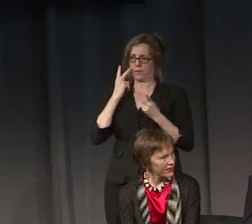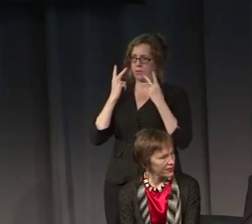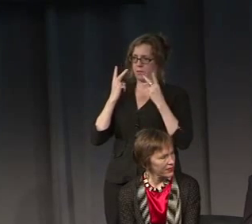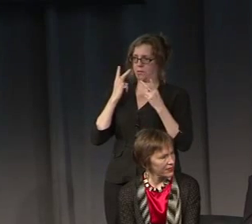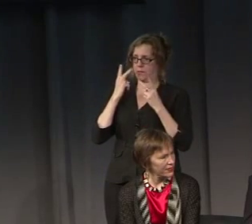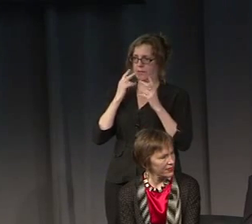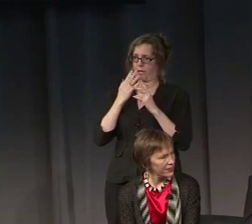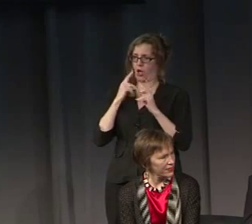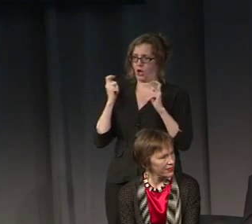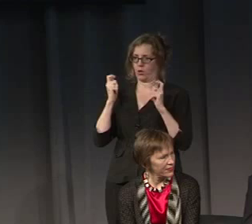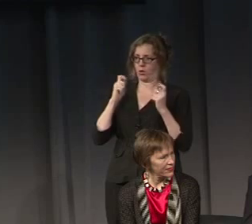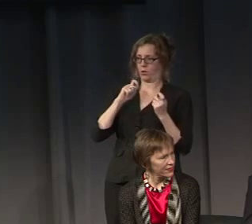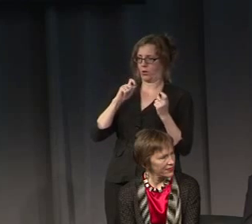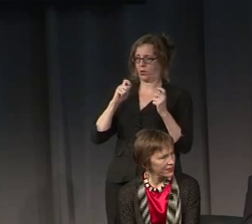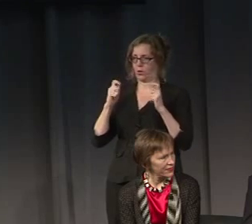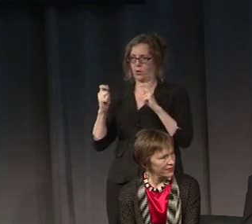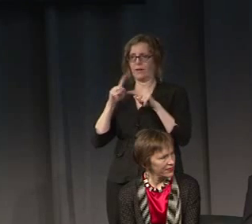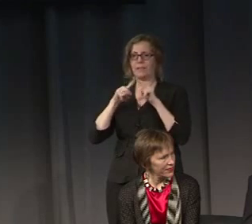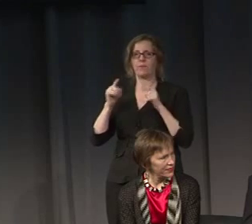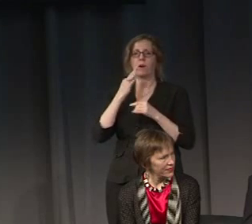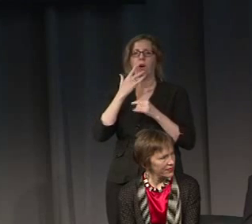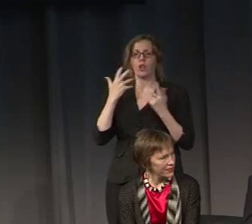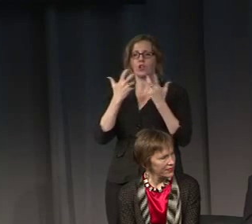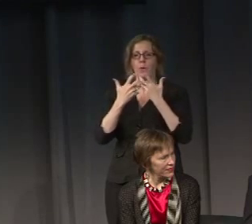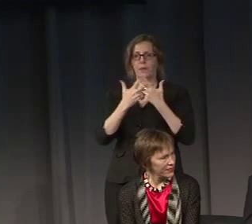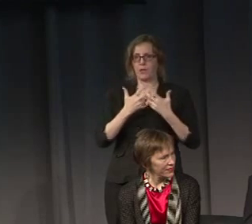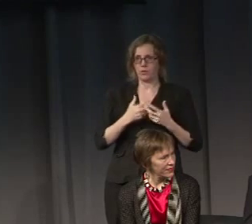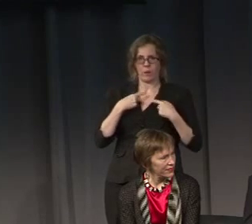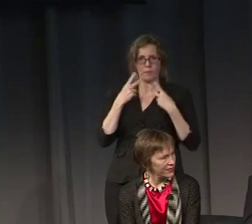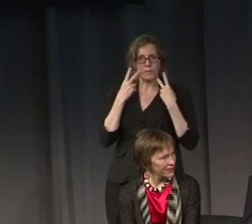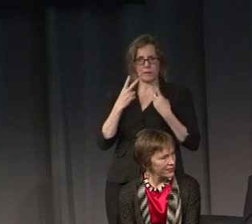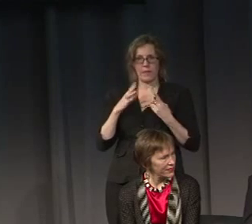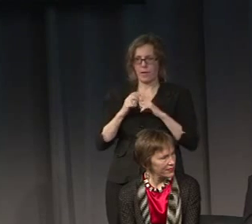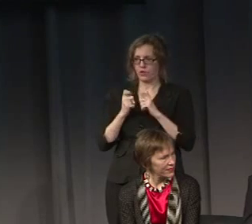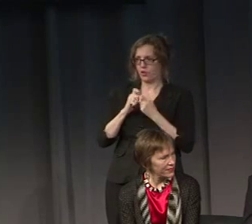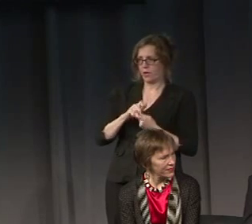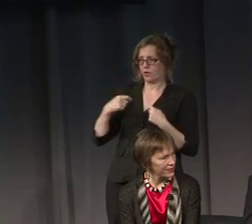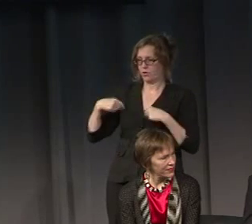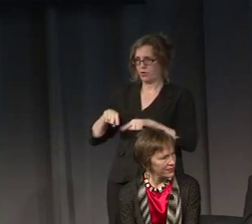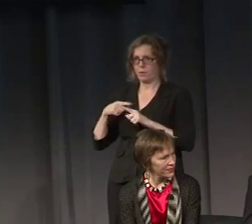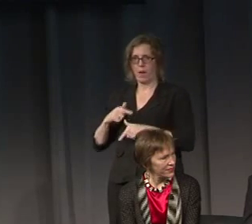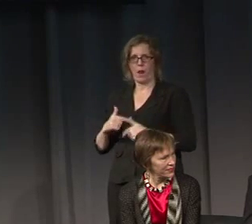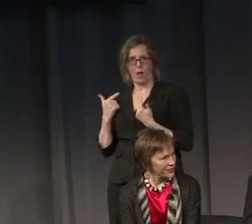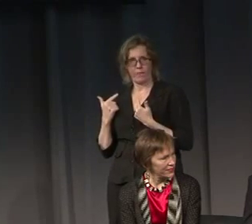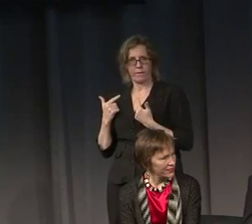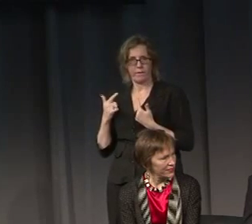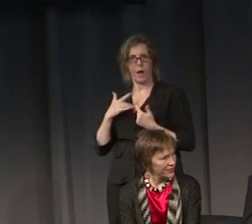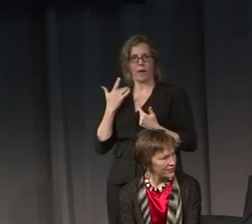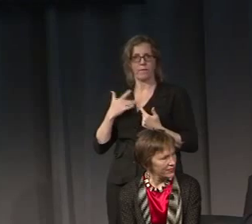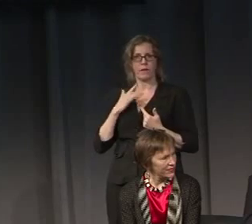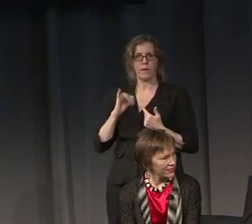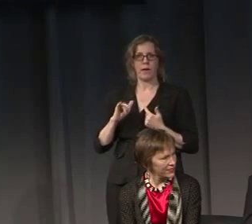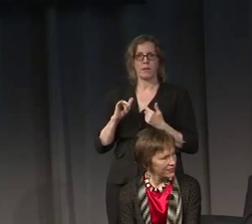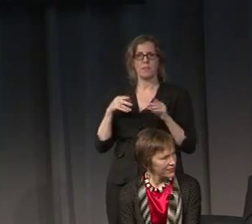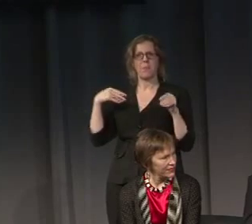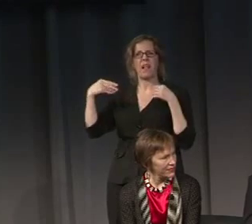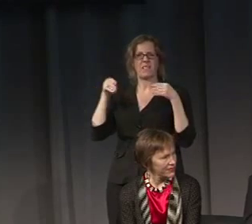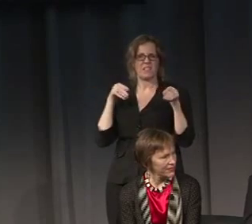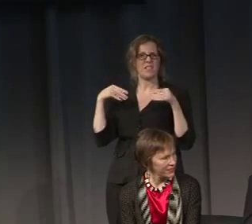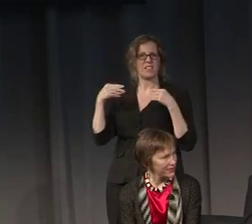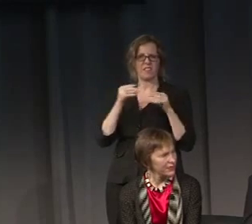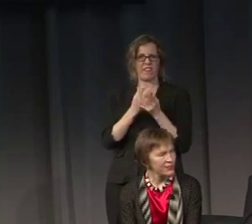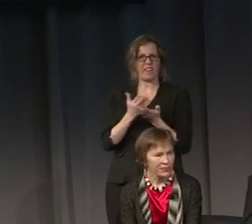color combinations specifically, to change over the course of my life. So that tells me that it's a plastic kind